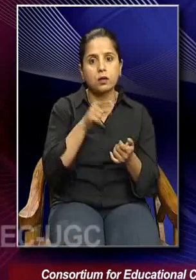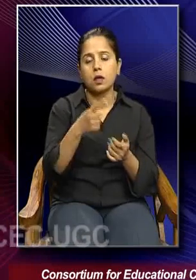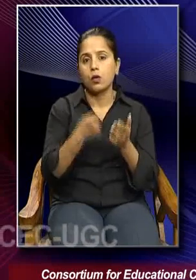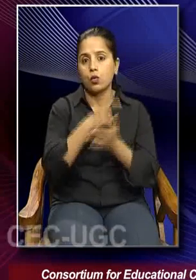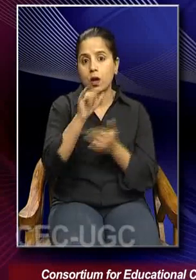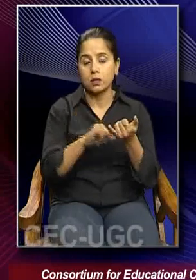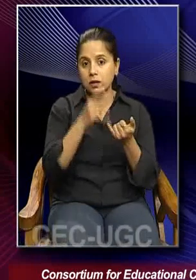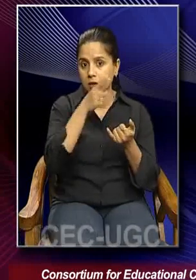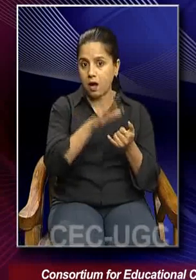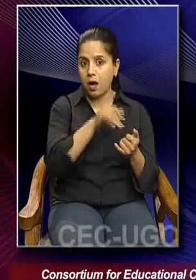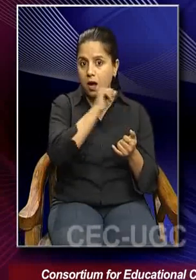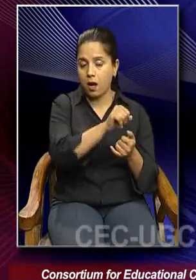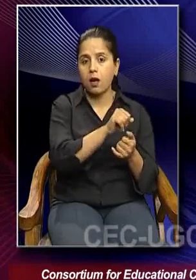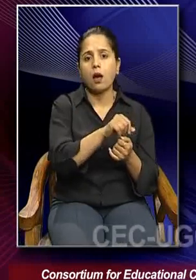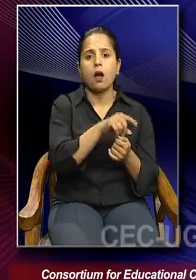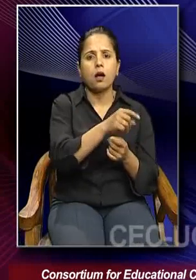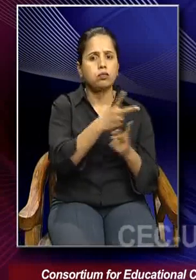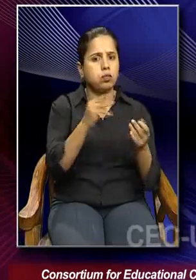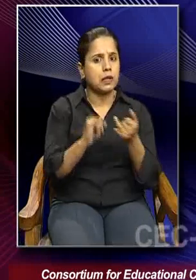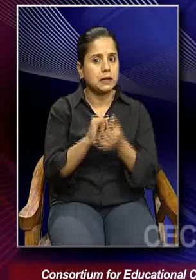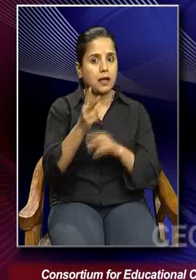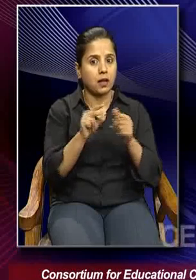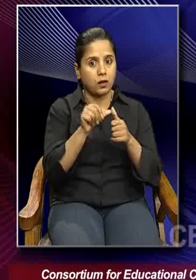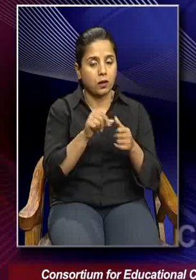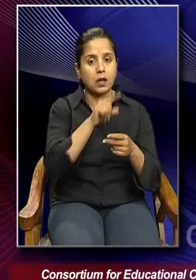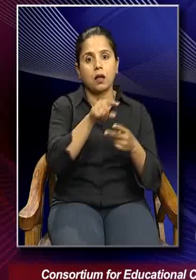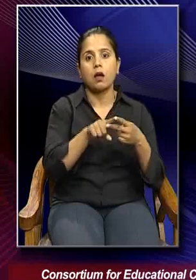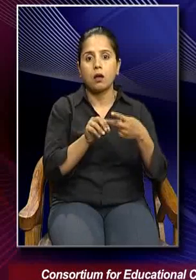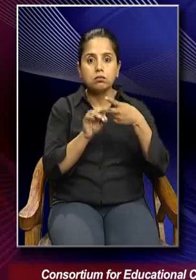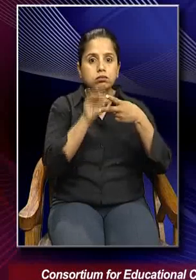vibrates and makes Sattva and Tamas vibrate,